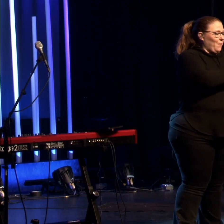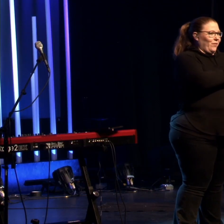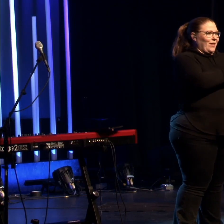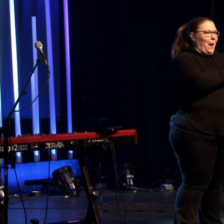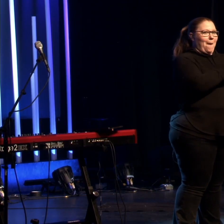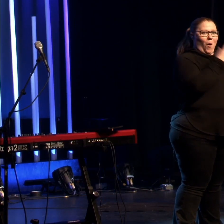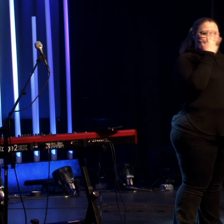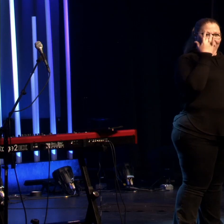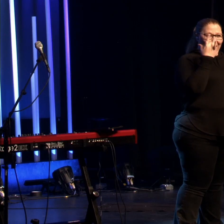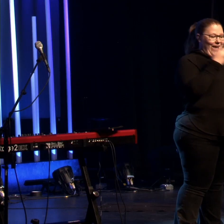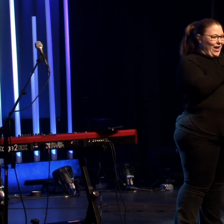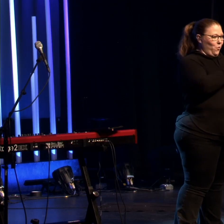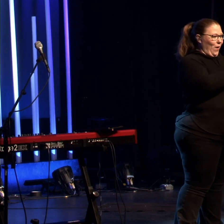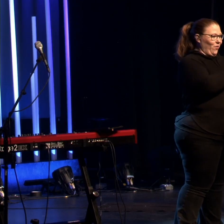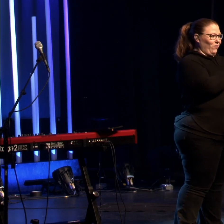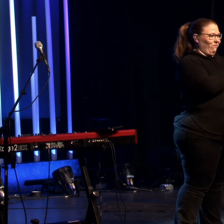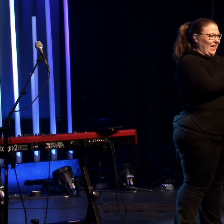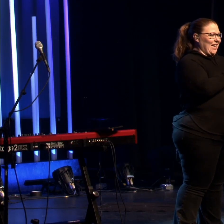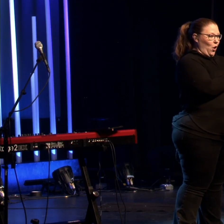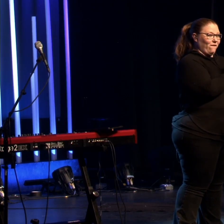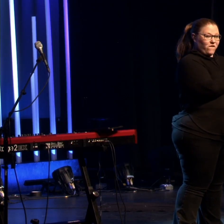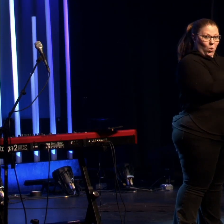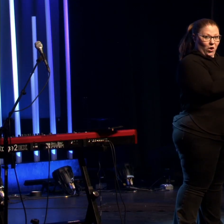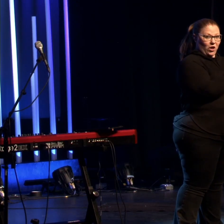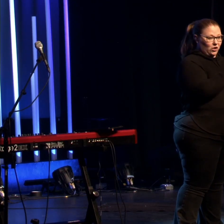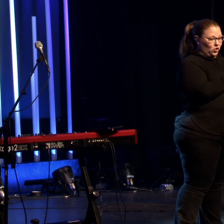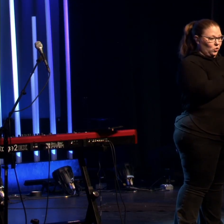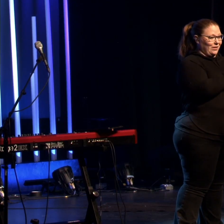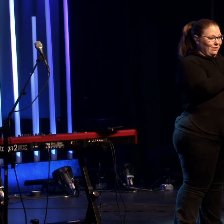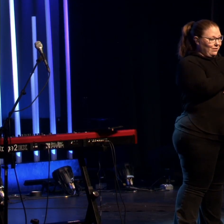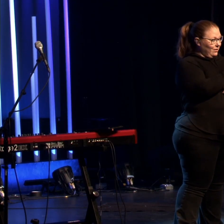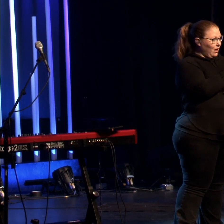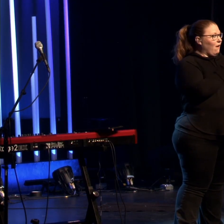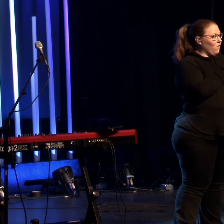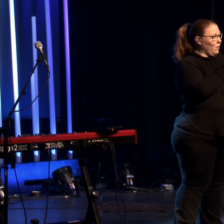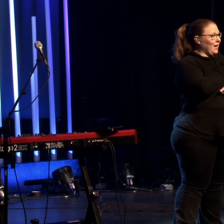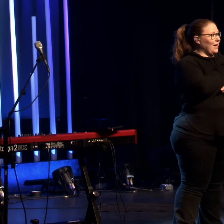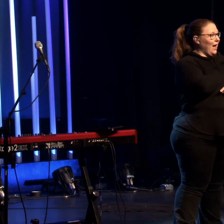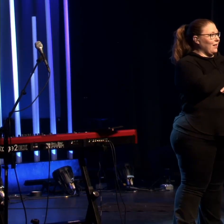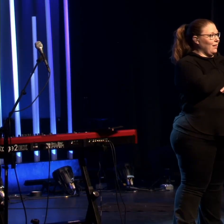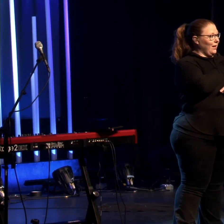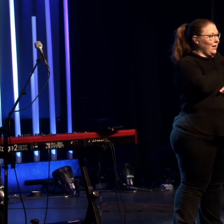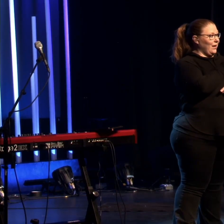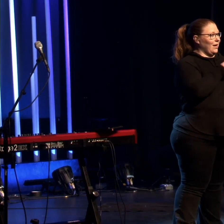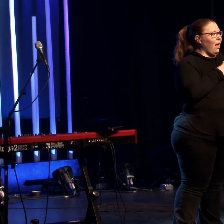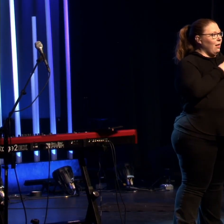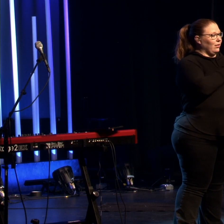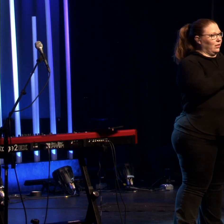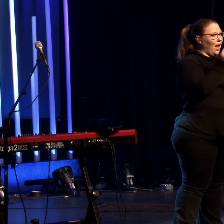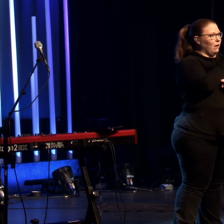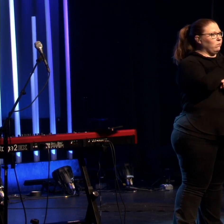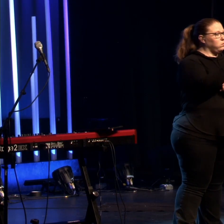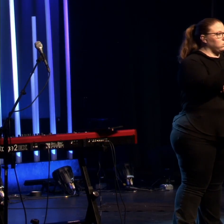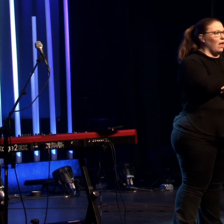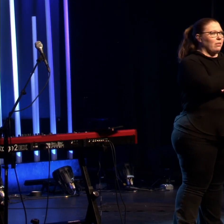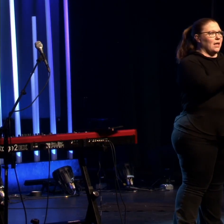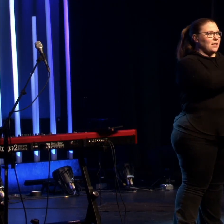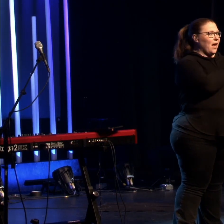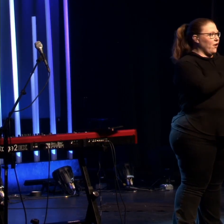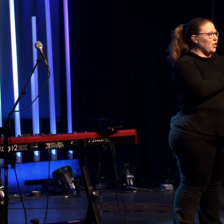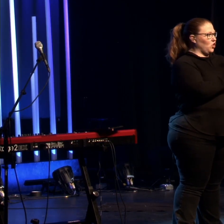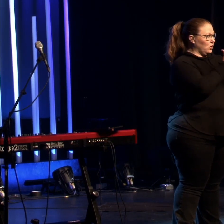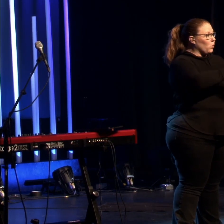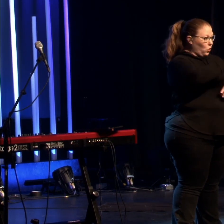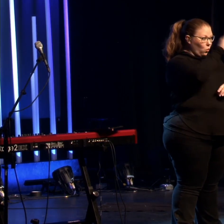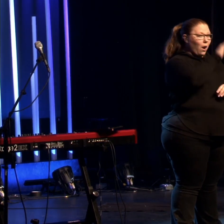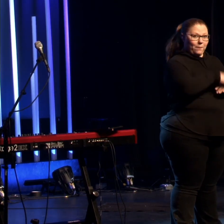place around the year 4. It was led by a guy named Judas from Galilee. Right? This is important. Like, this is the area Jesus would have